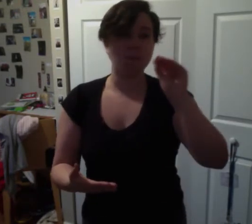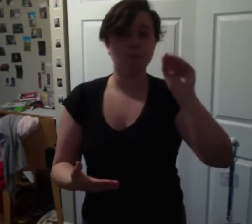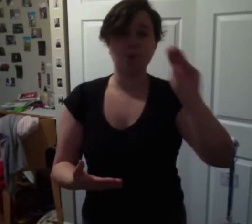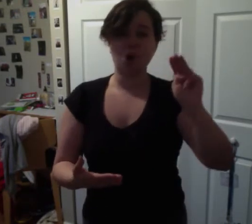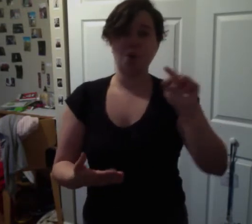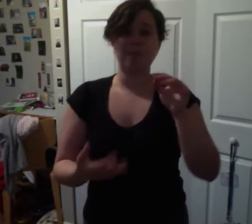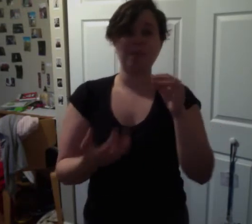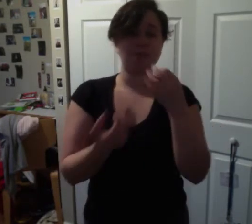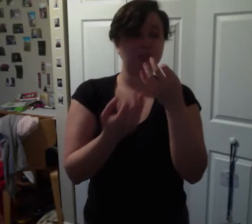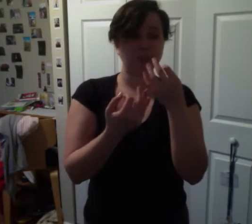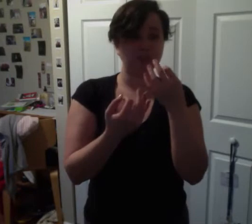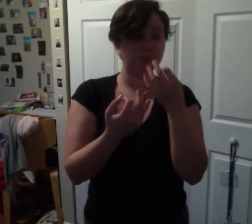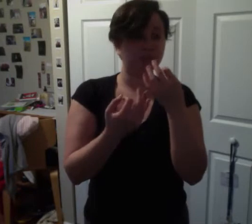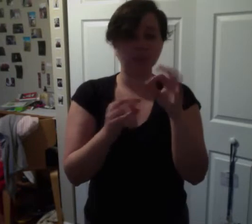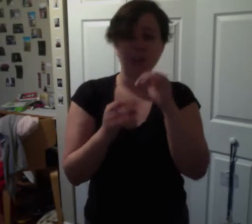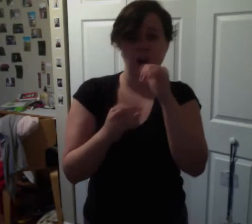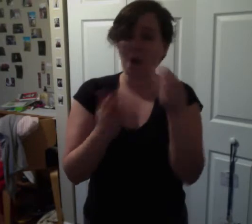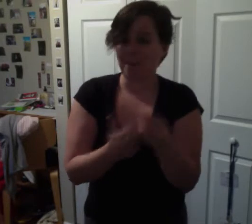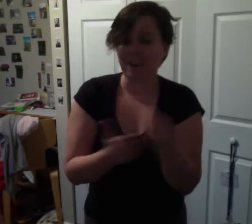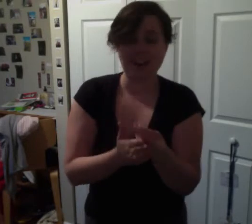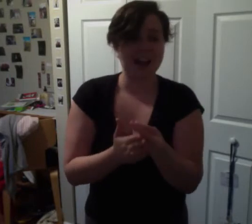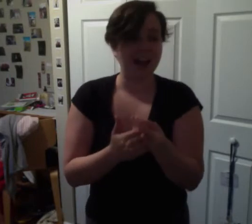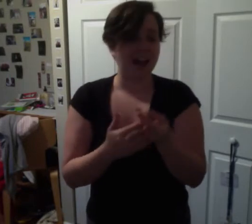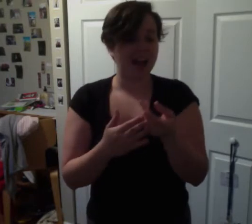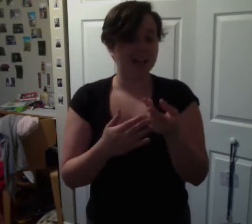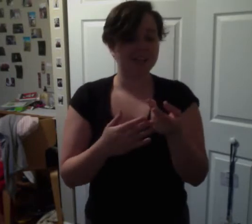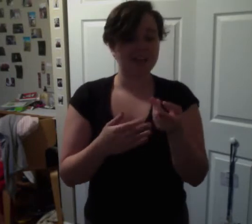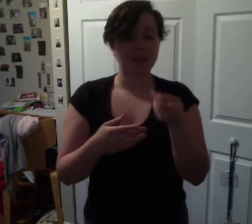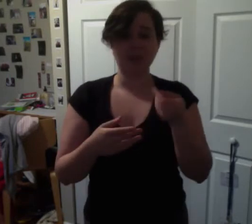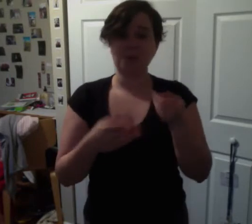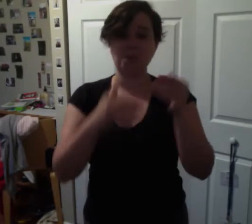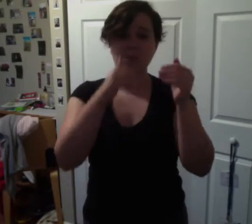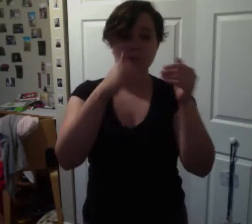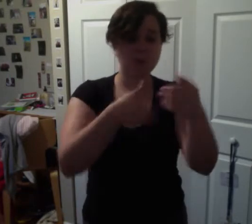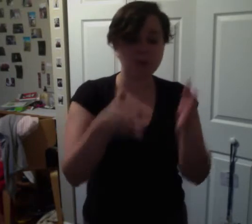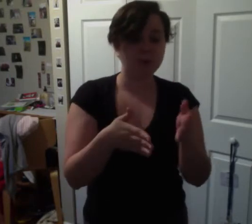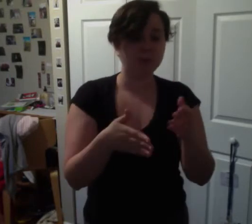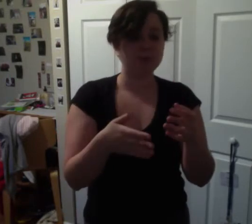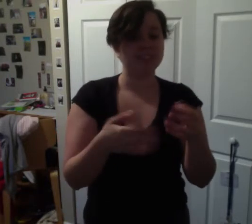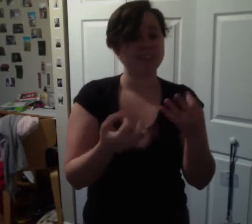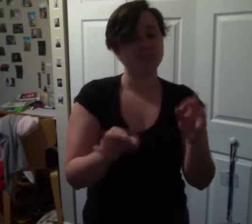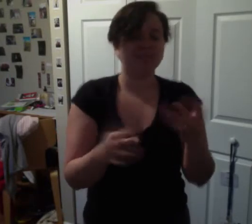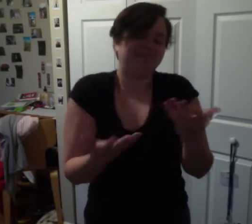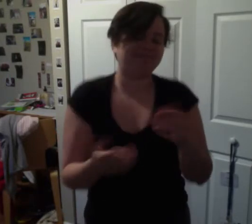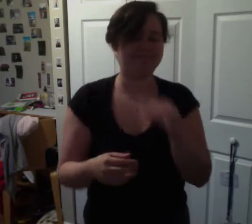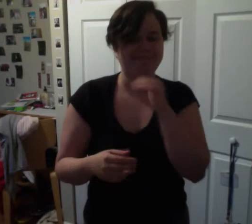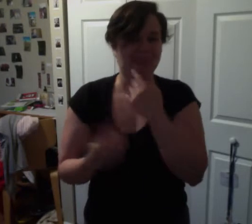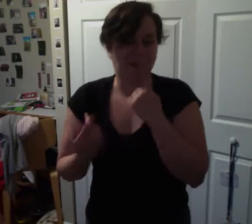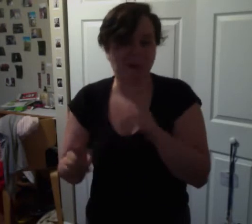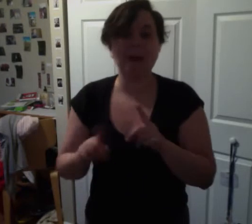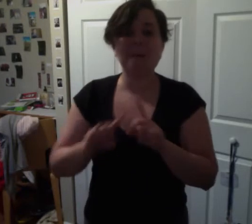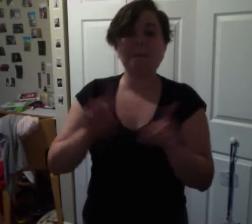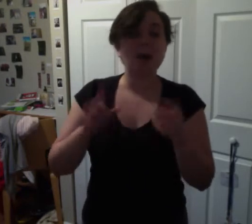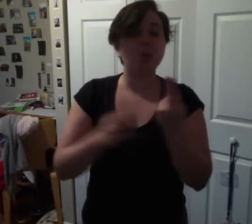But we would use the building then to stage exhibitions, small dinners, and we found that that building on